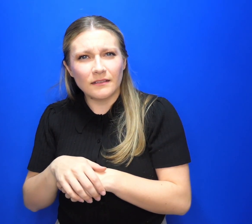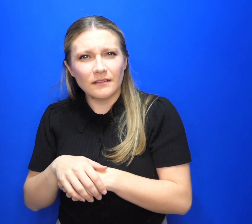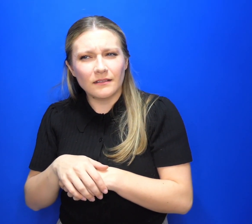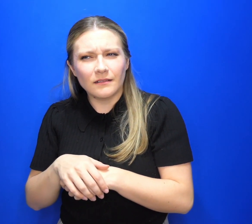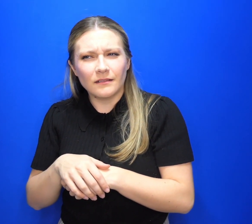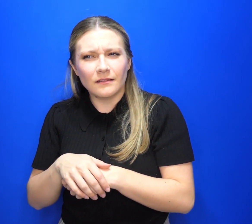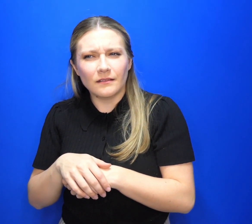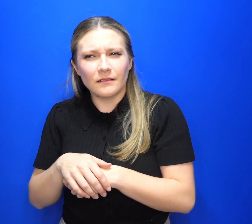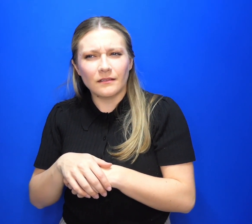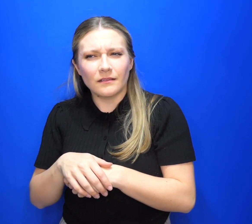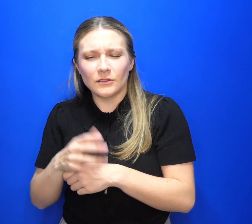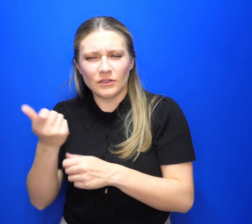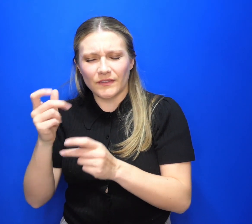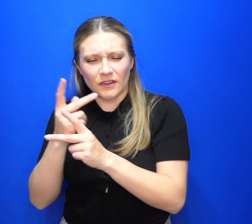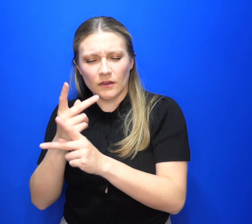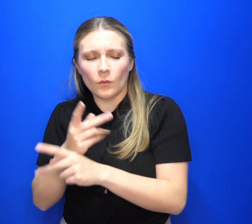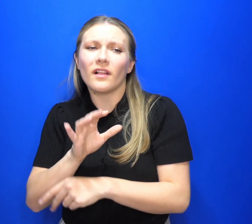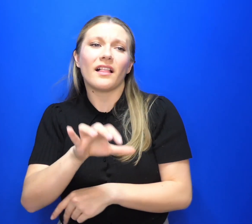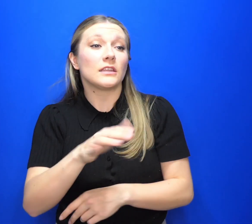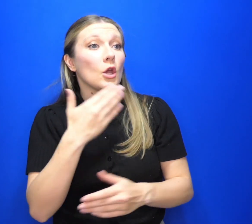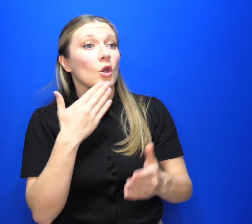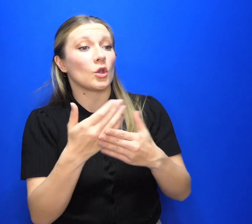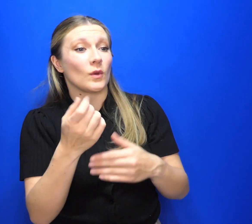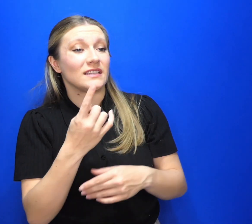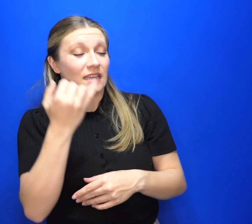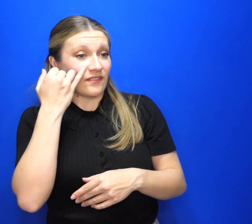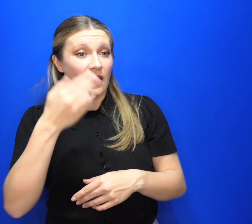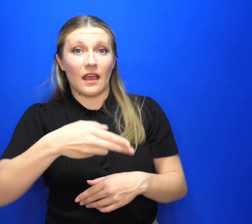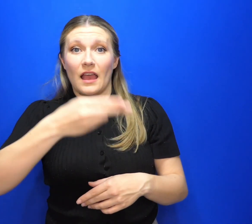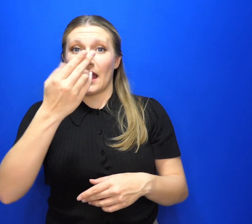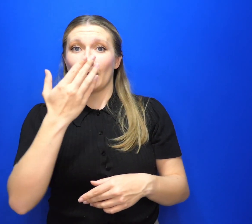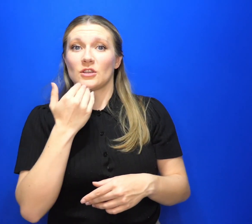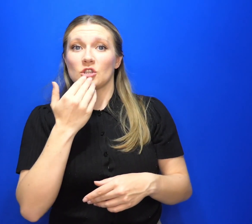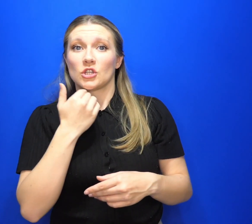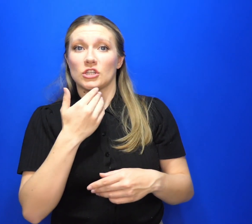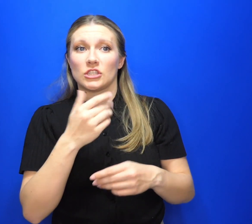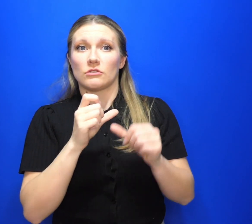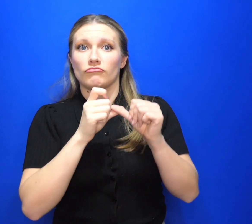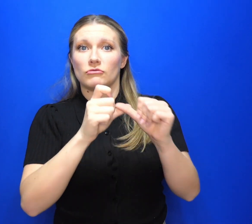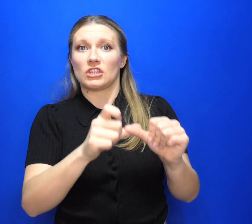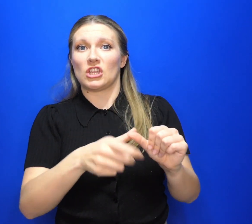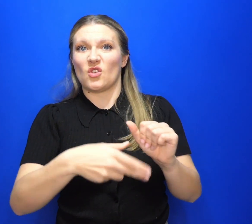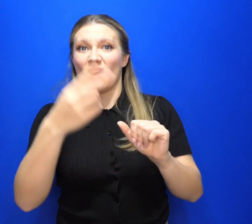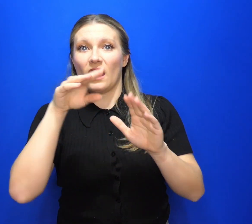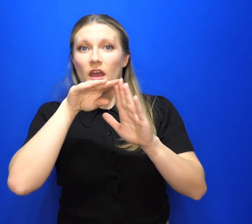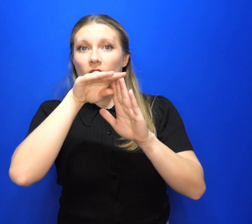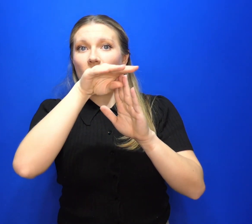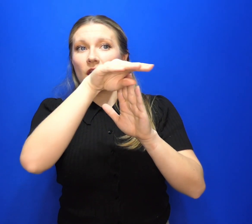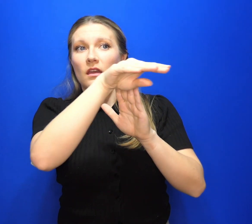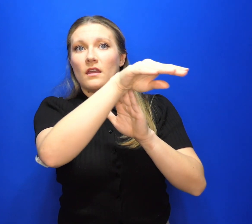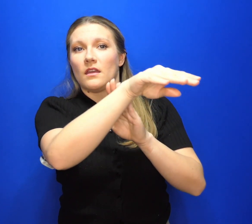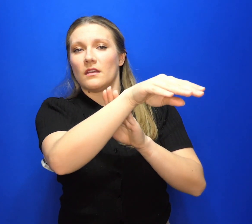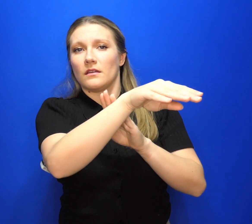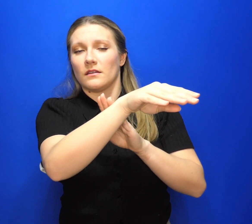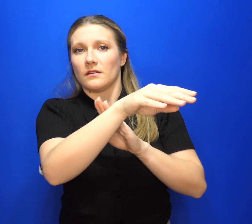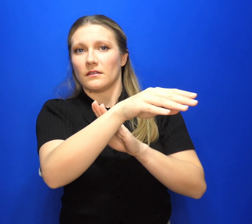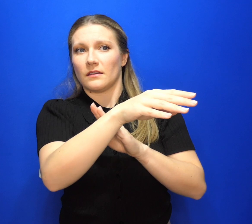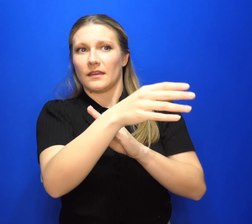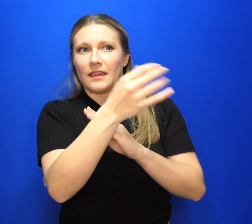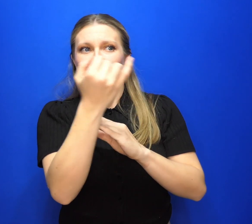Well, high blood sugars. It's a good question, because if high blood sugars are just sustained high, and then they do ketones because somebody